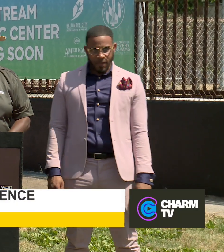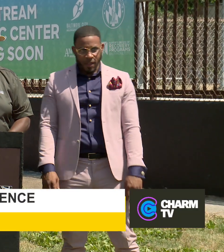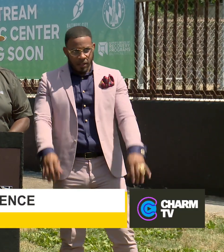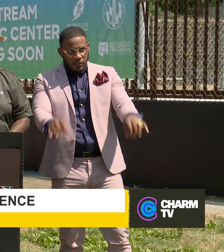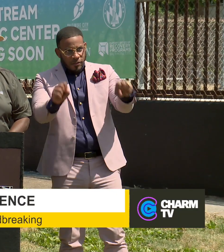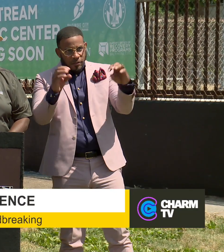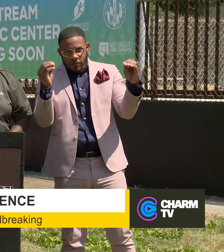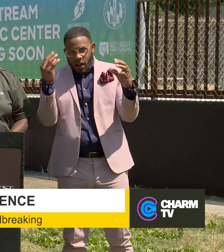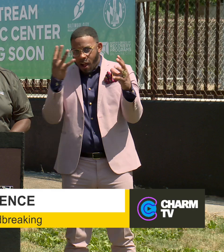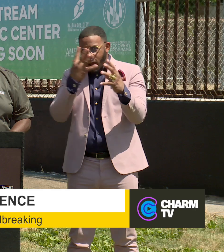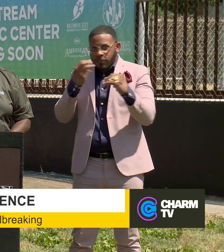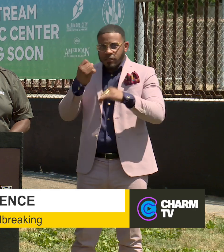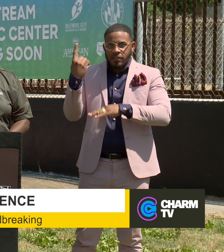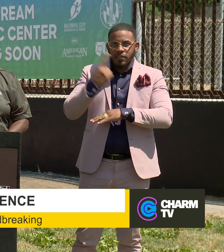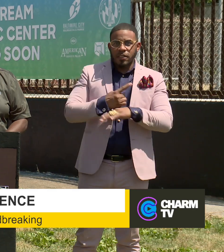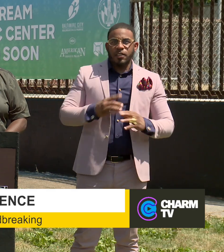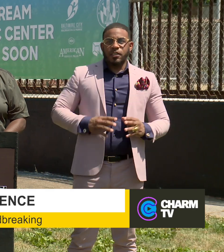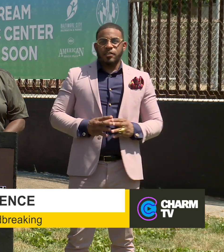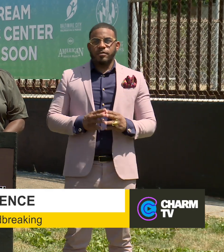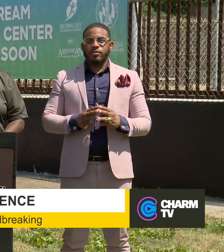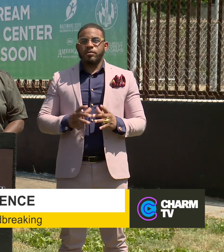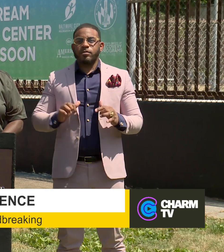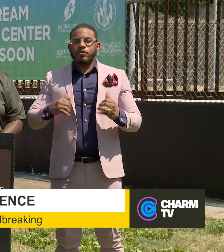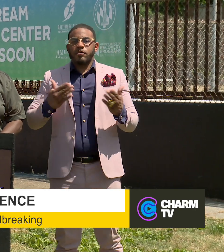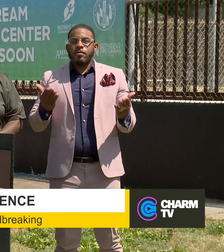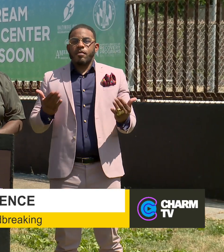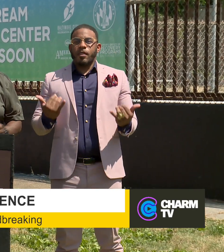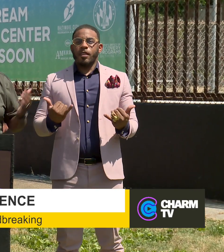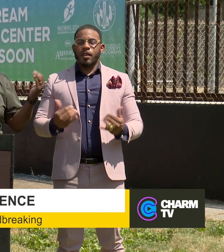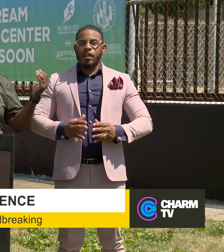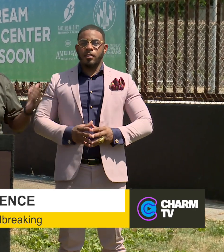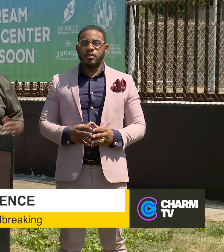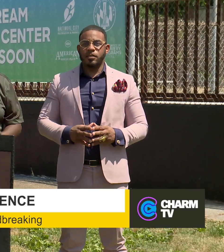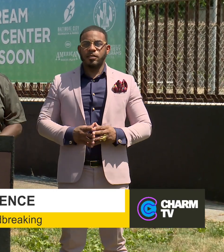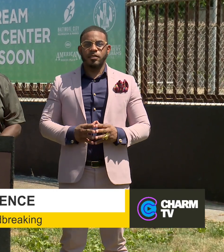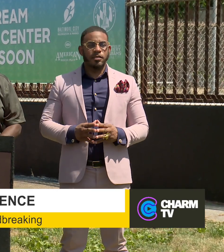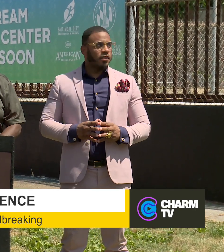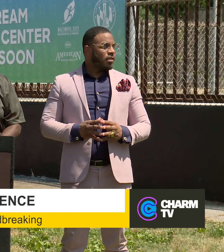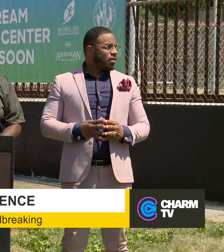what a beautiful day we have here today.